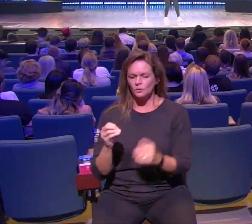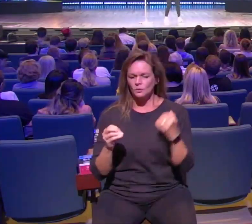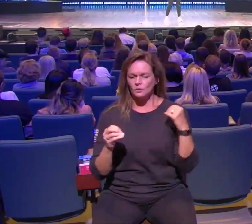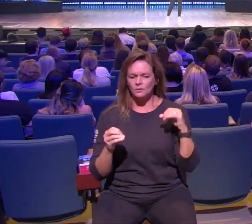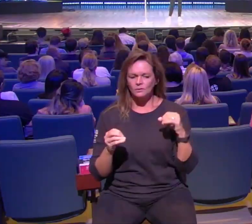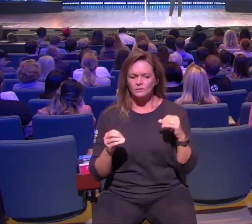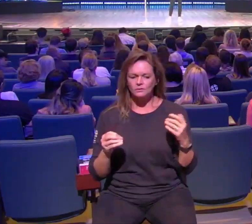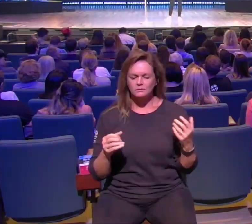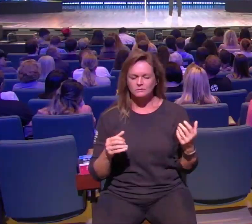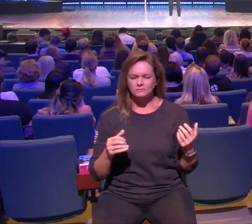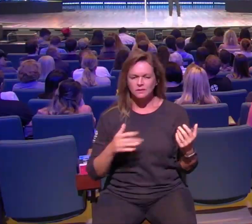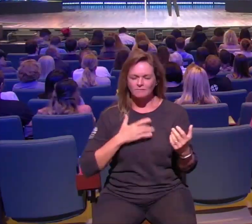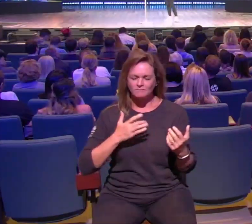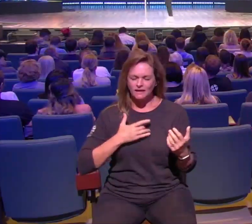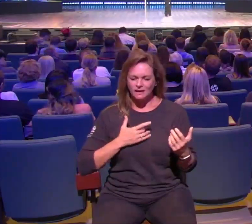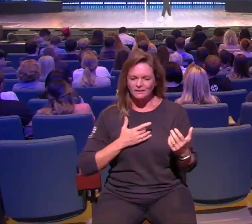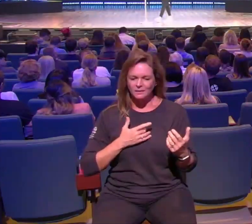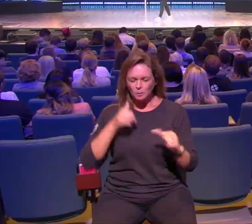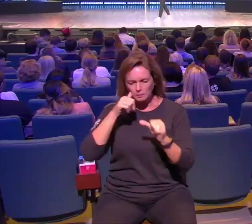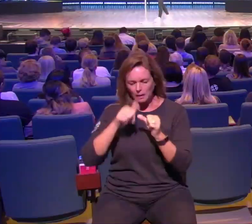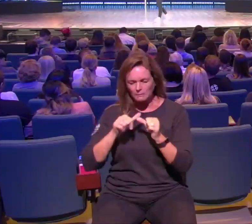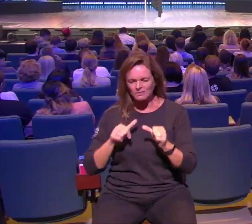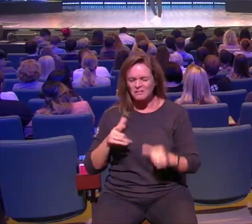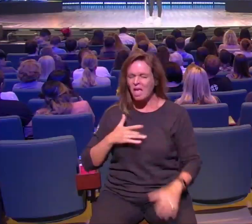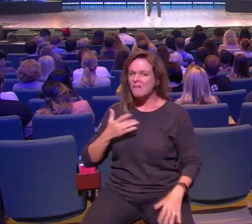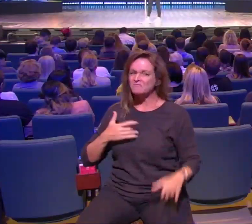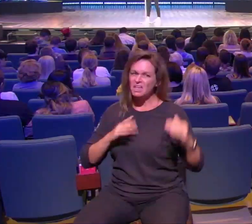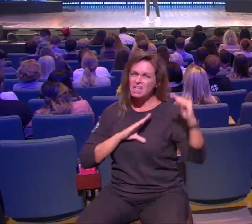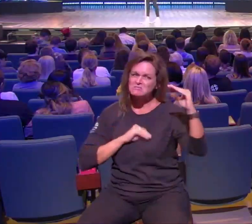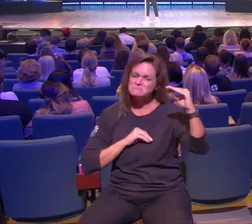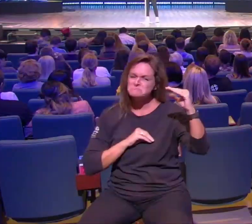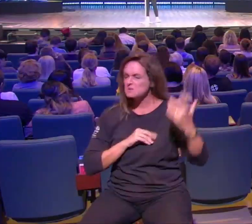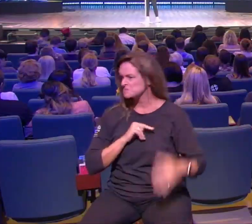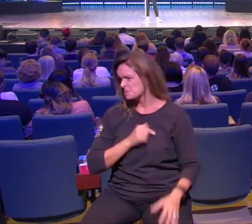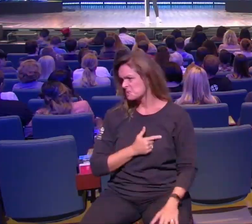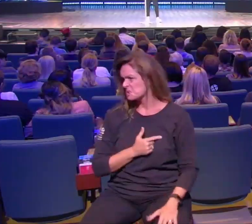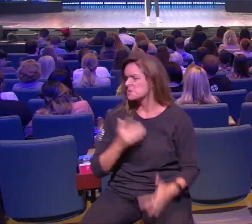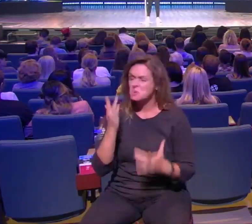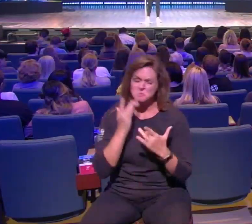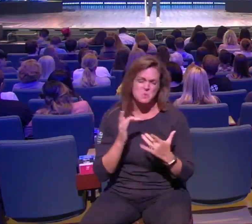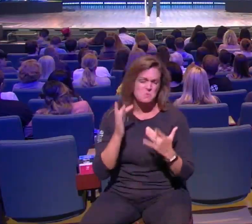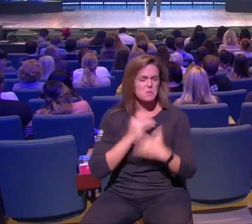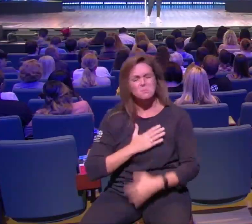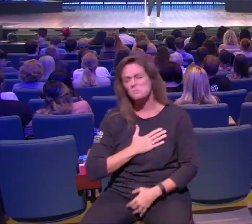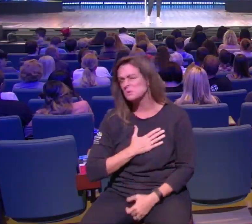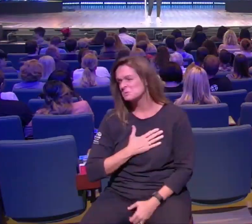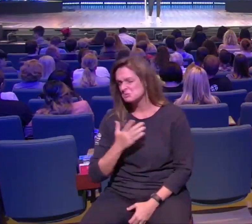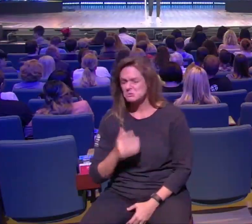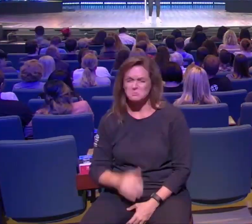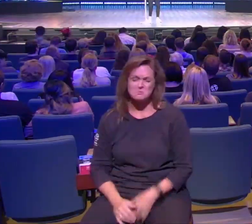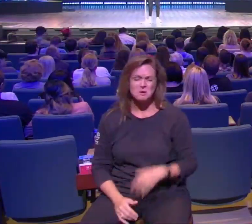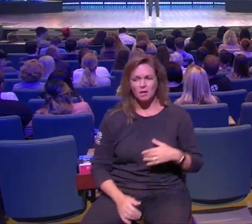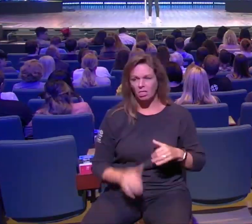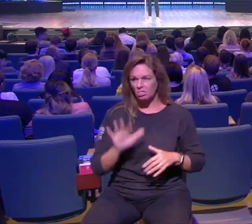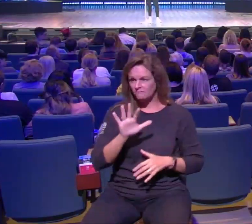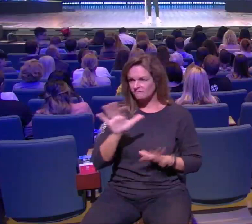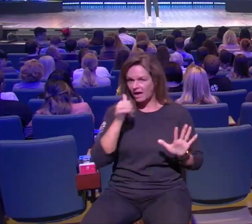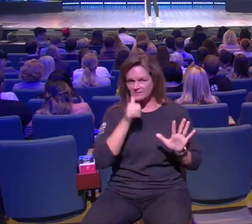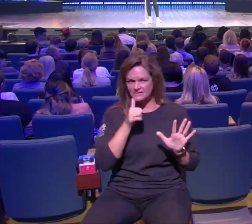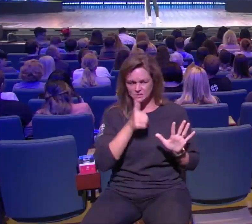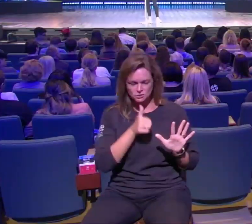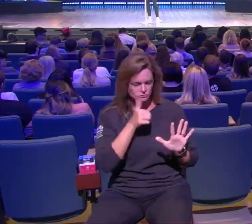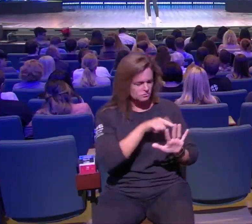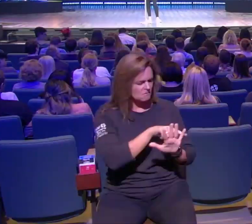their past of pain and poverty and step into the inheritance that God had for them. See, they had to step into and lay claim